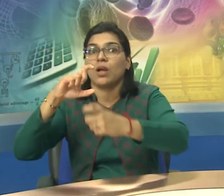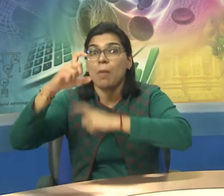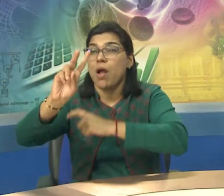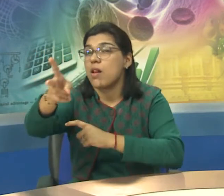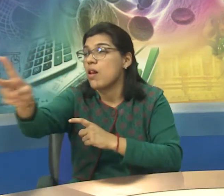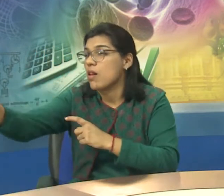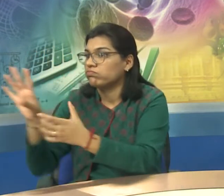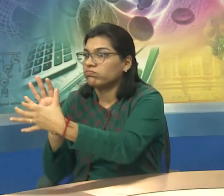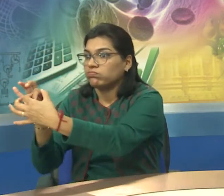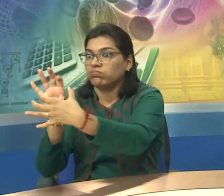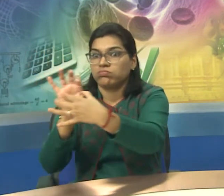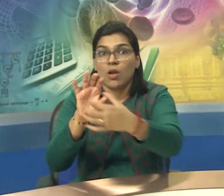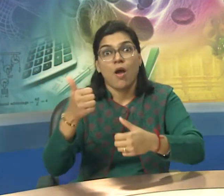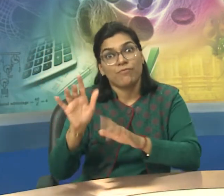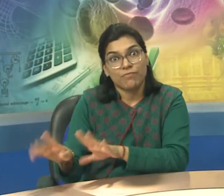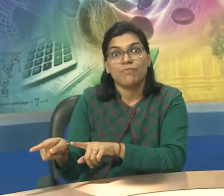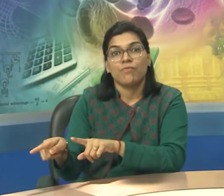avoid the cost of